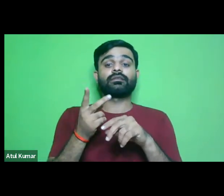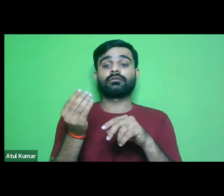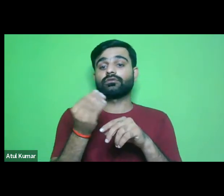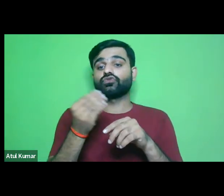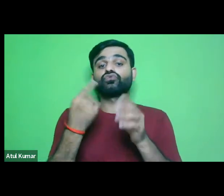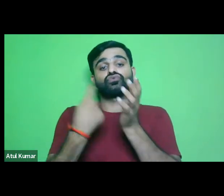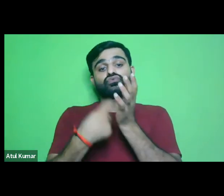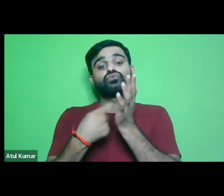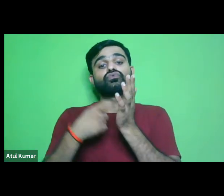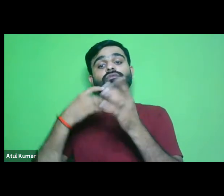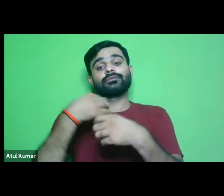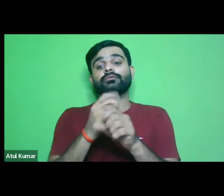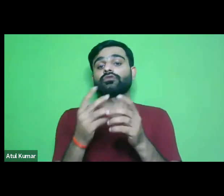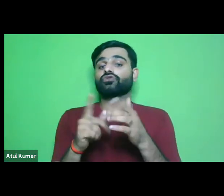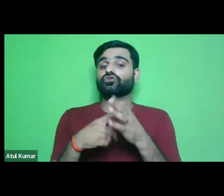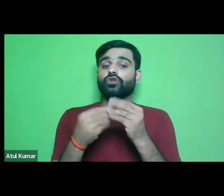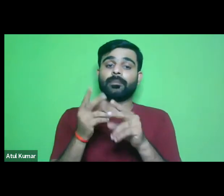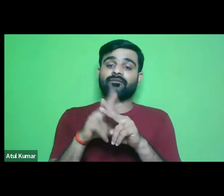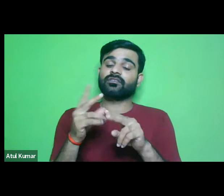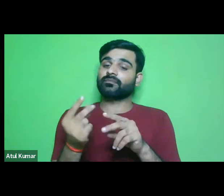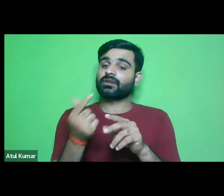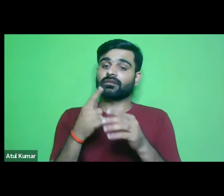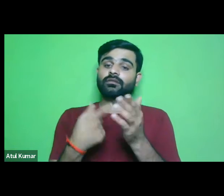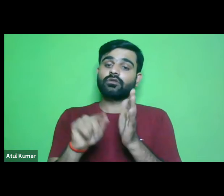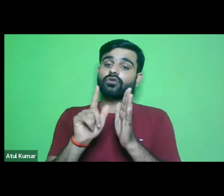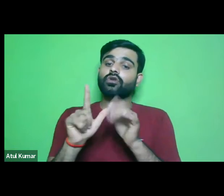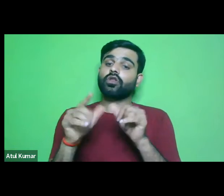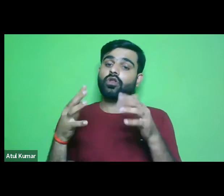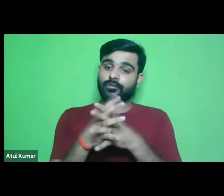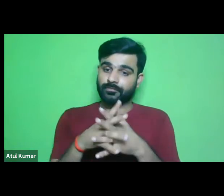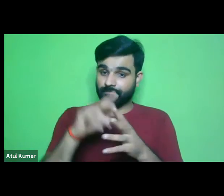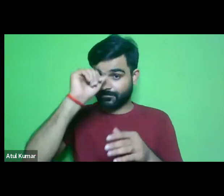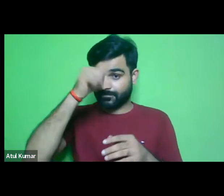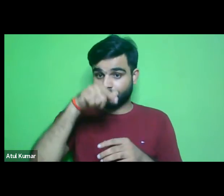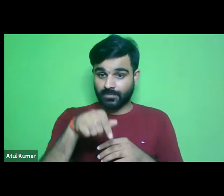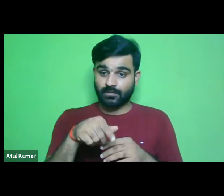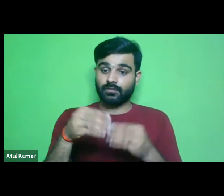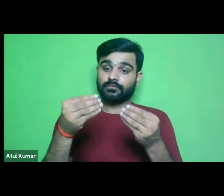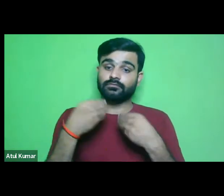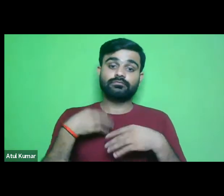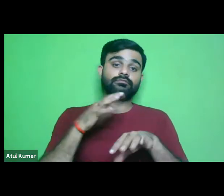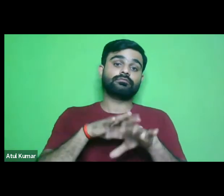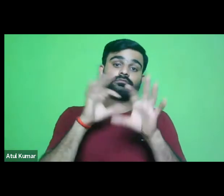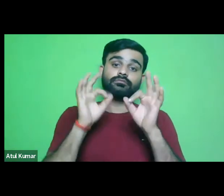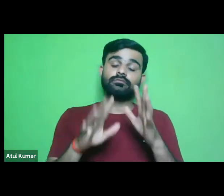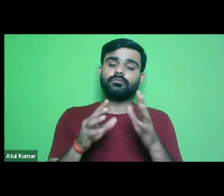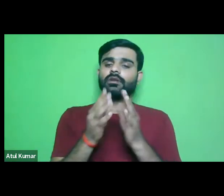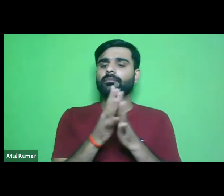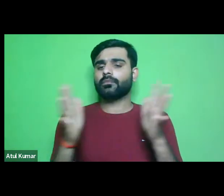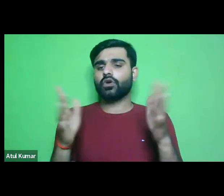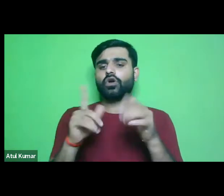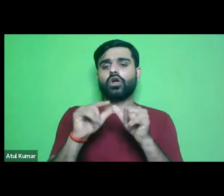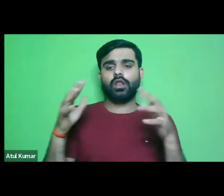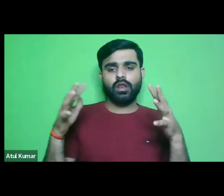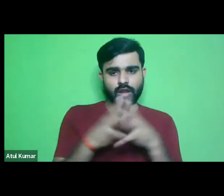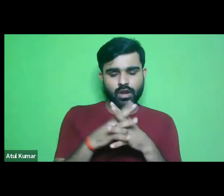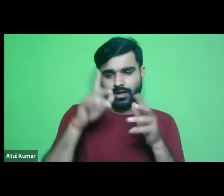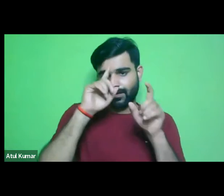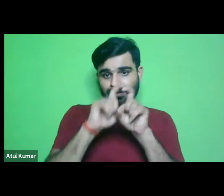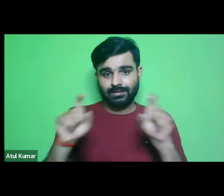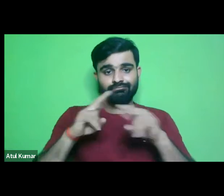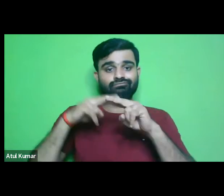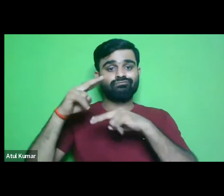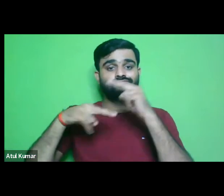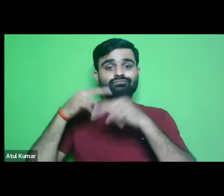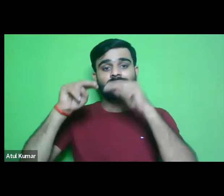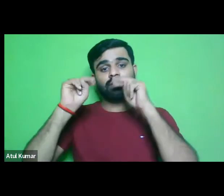the jurisdiction that has passed the law. And I think in the case of India, given the timelines that are most likely for law, it's quite clear that the industry needs